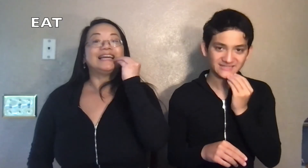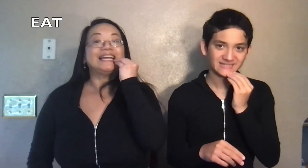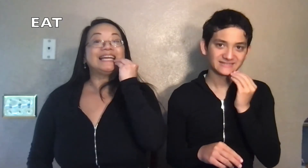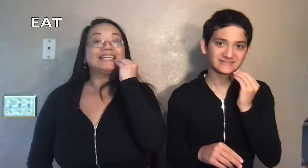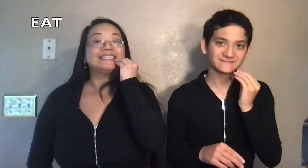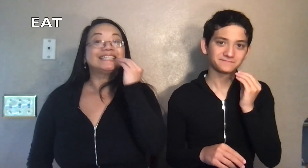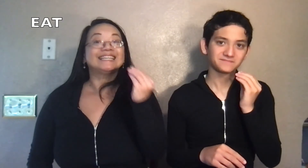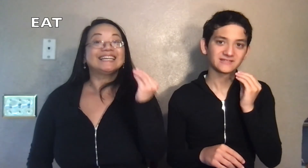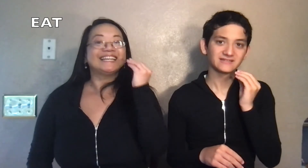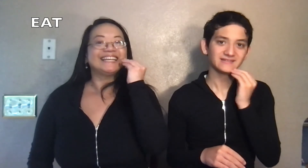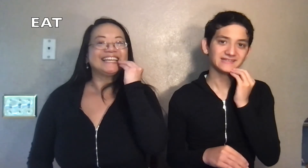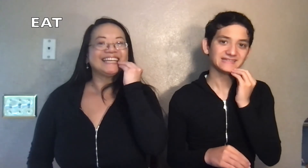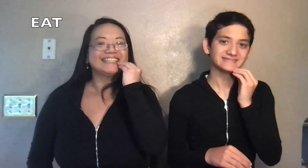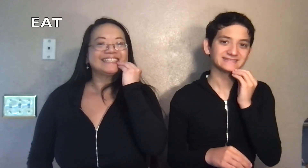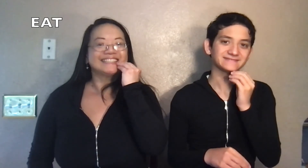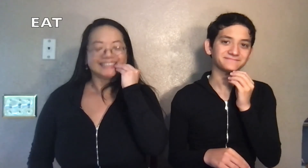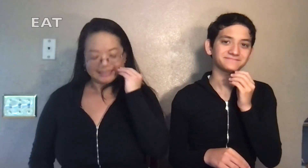Eat. Eat.